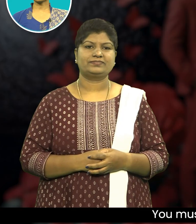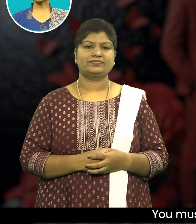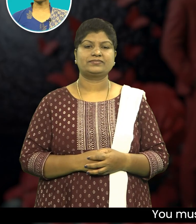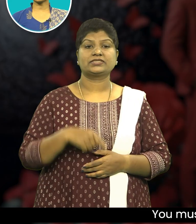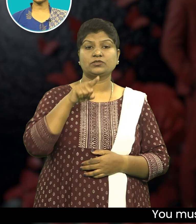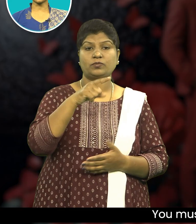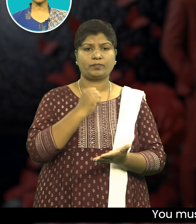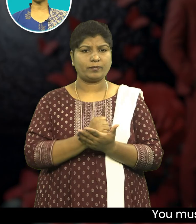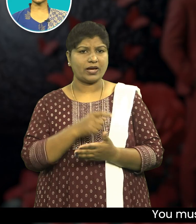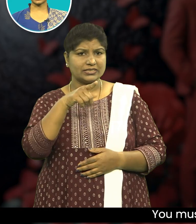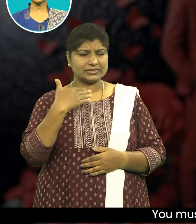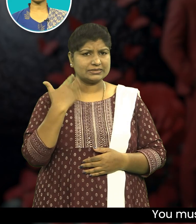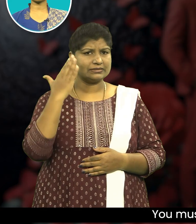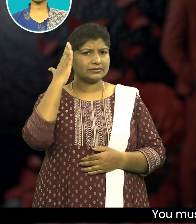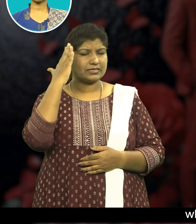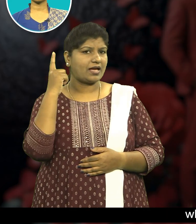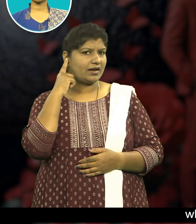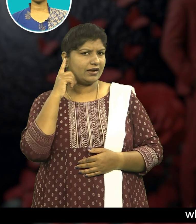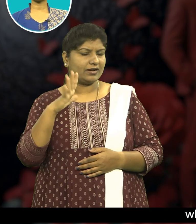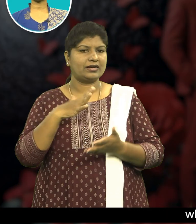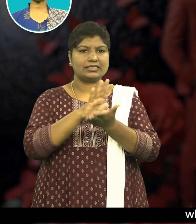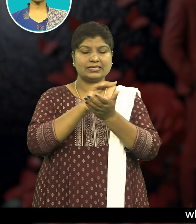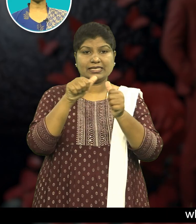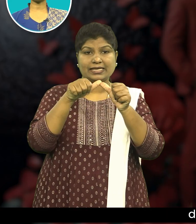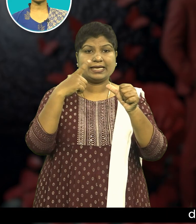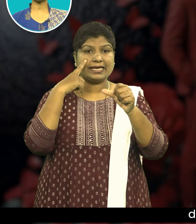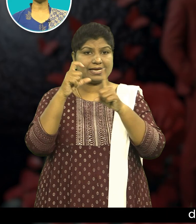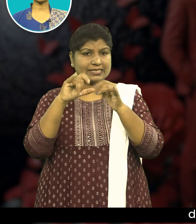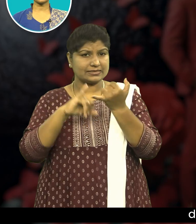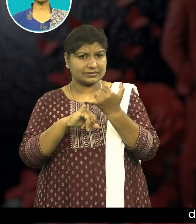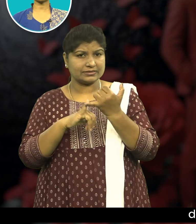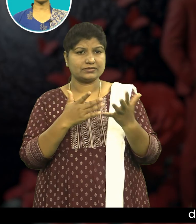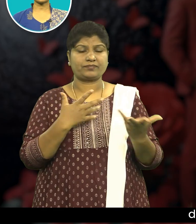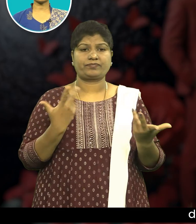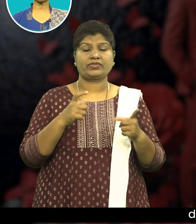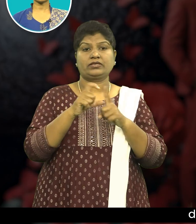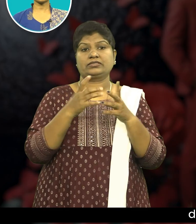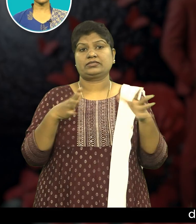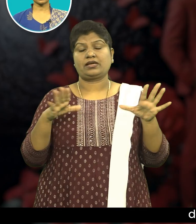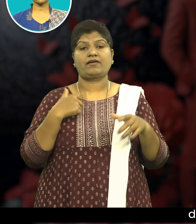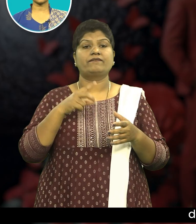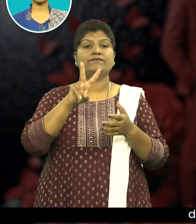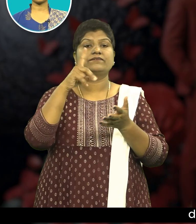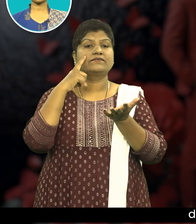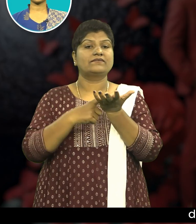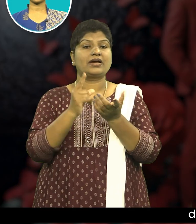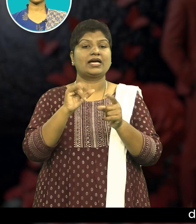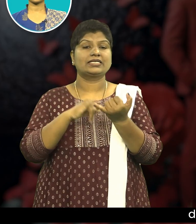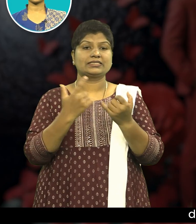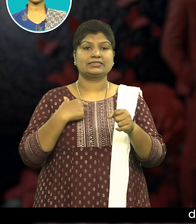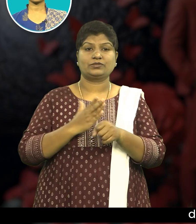You must have heard about AIDS, which is caused by a dangerous virus, HIV.